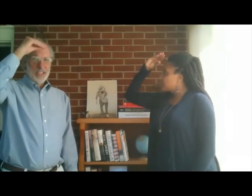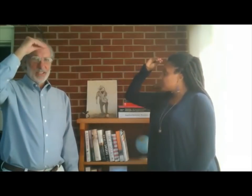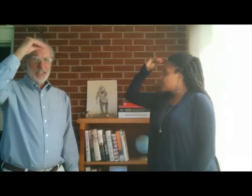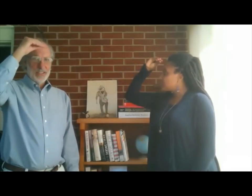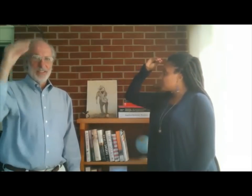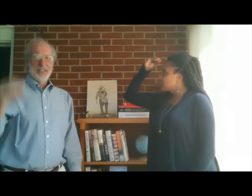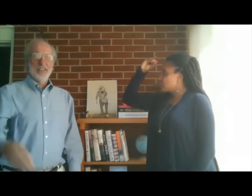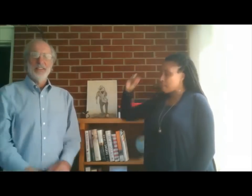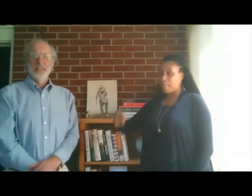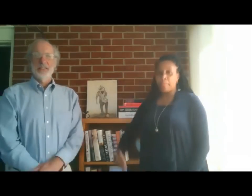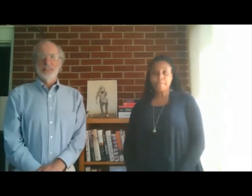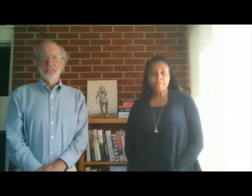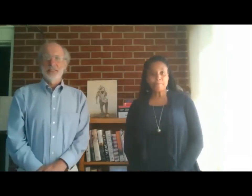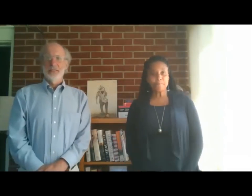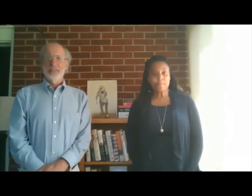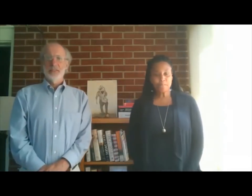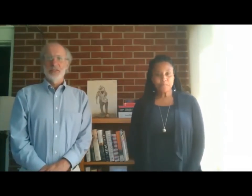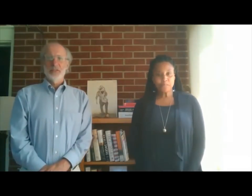Boy.